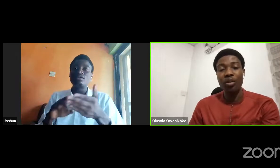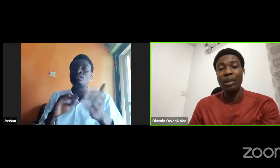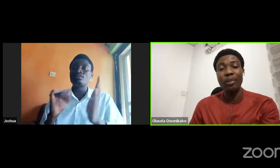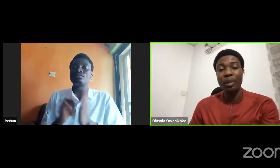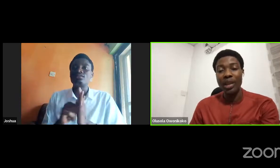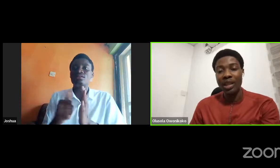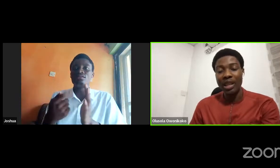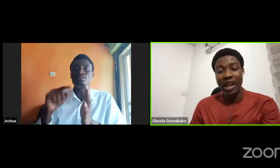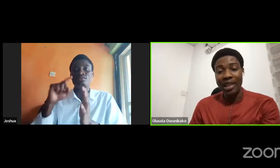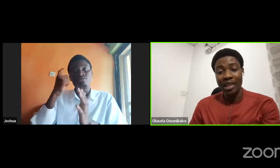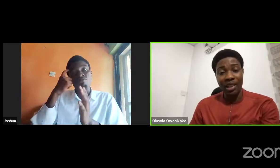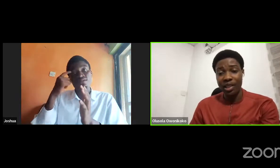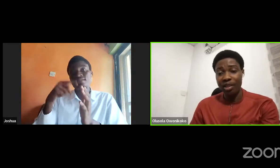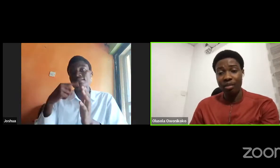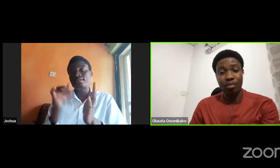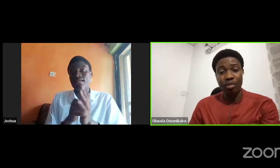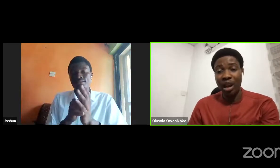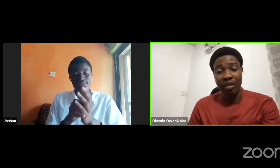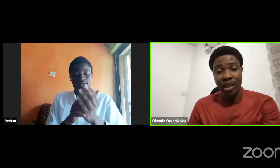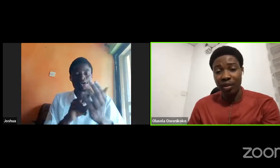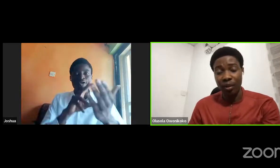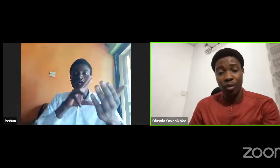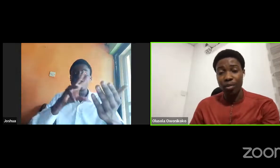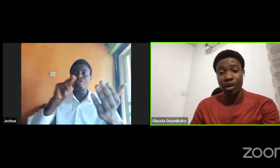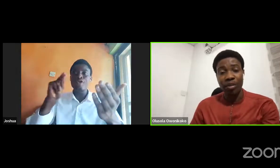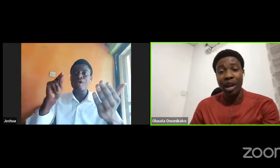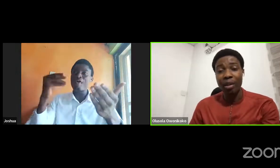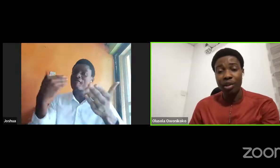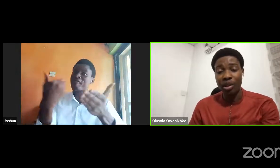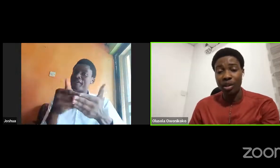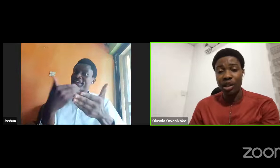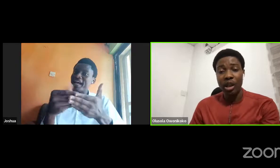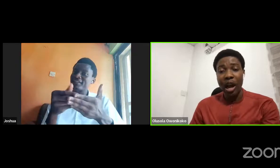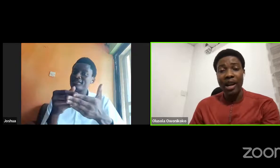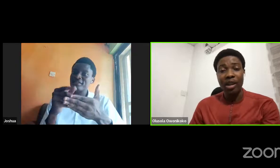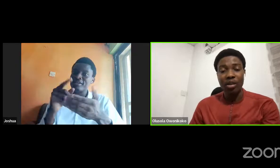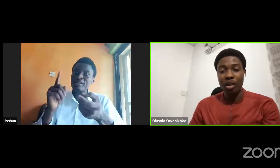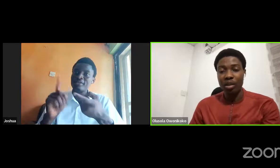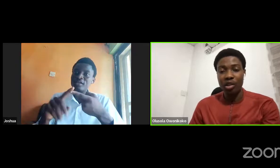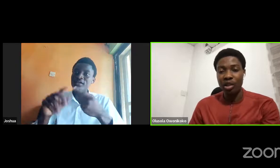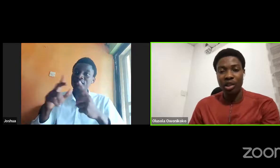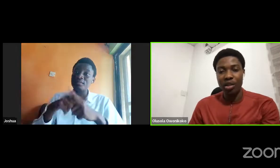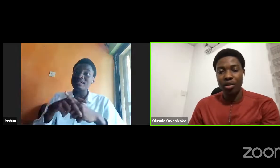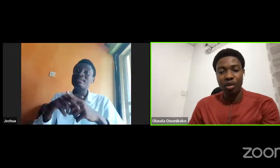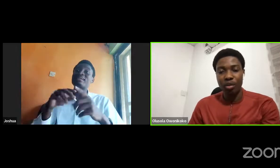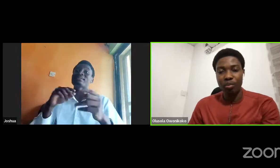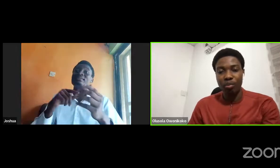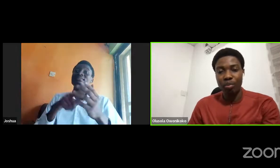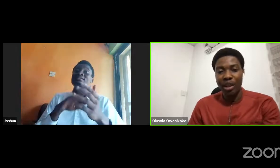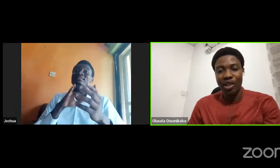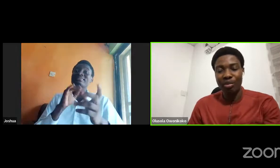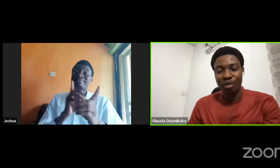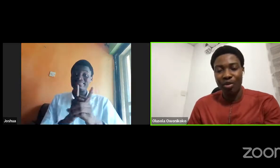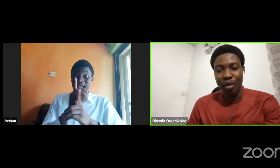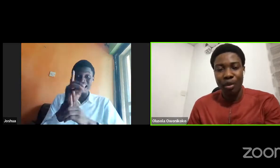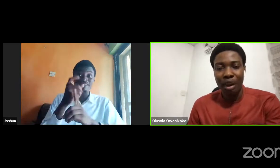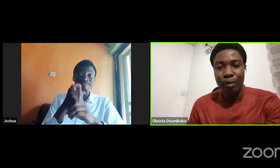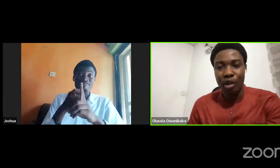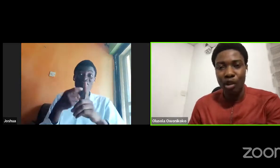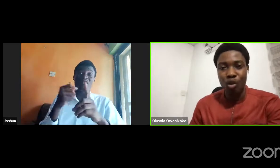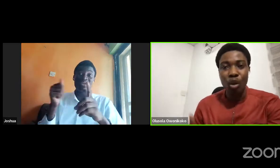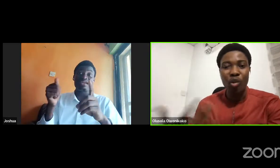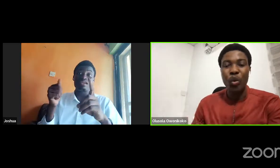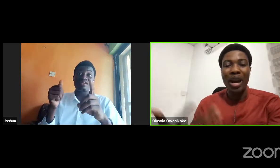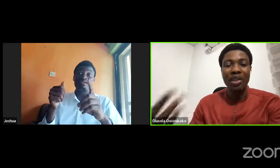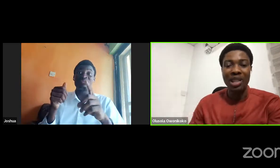finance to even implement. And this is direct from a reliable source, and not just it's from a